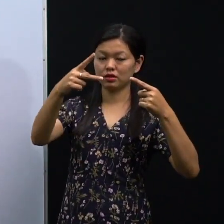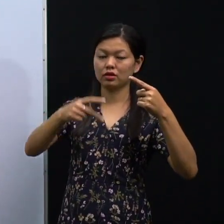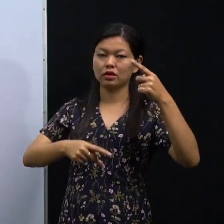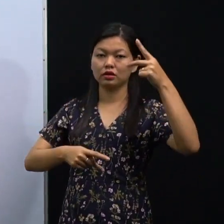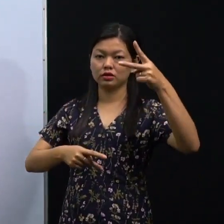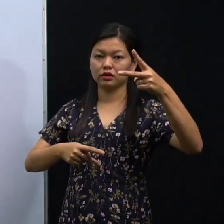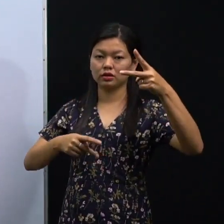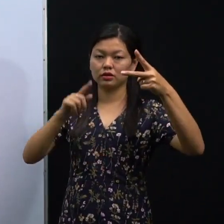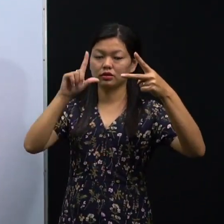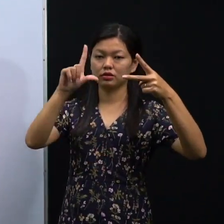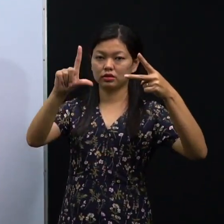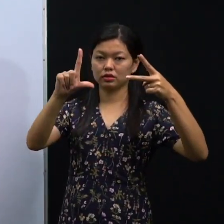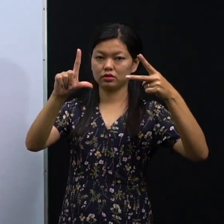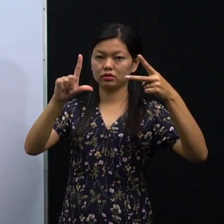L.